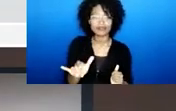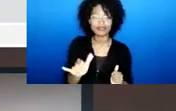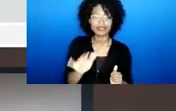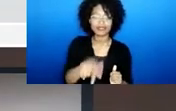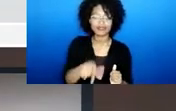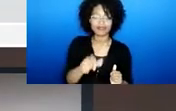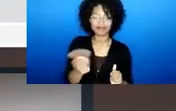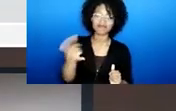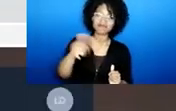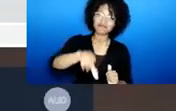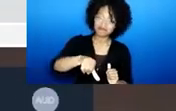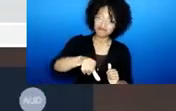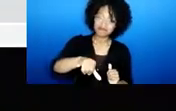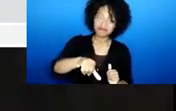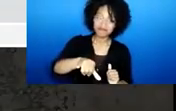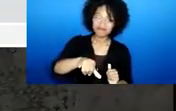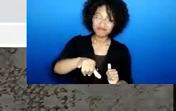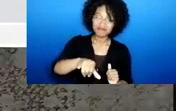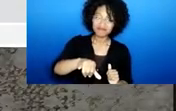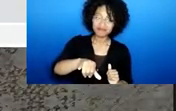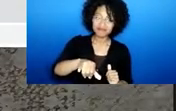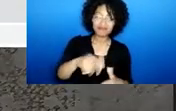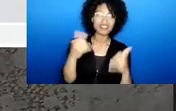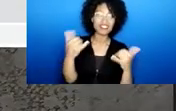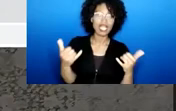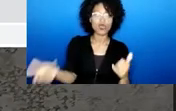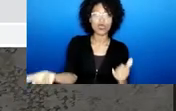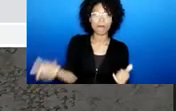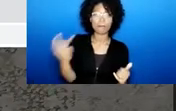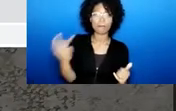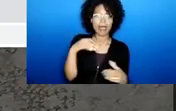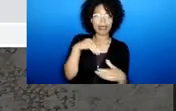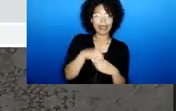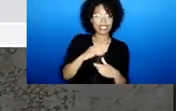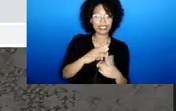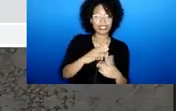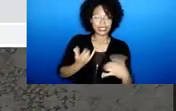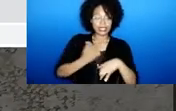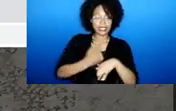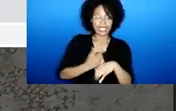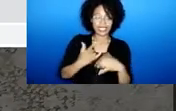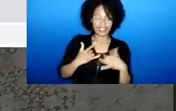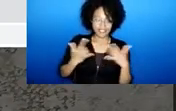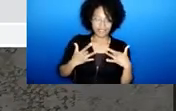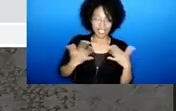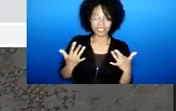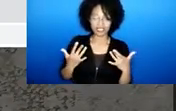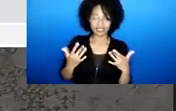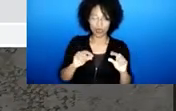middle of my screen. And we'll go back into the today's events window.